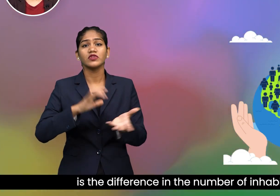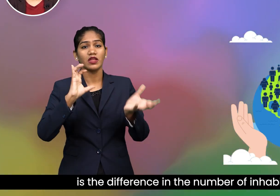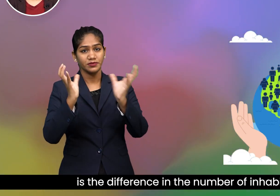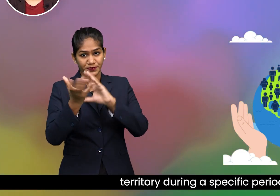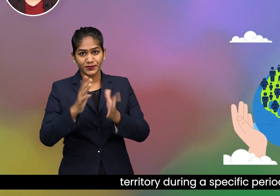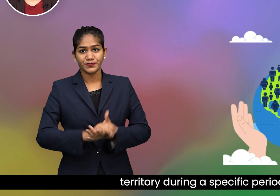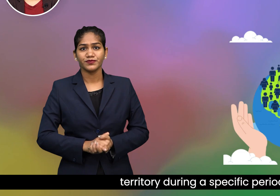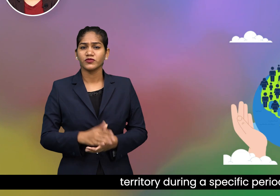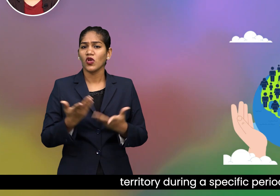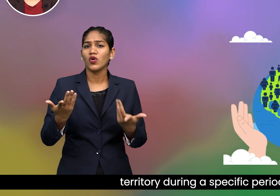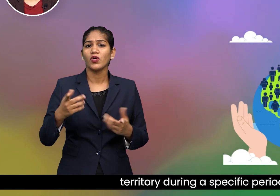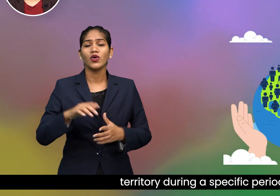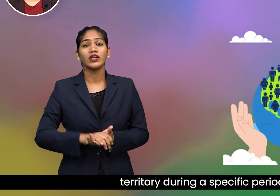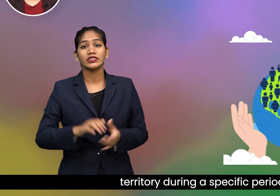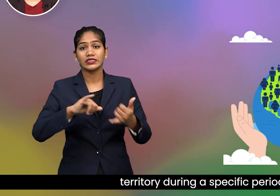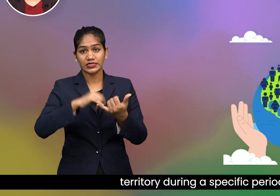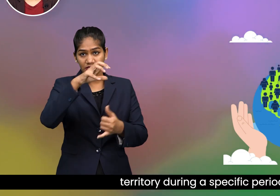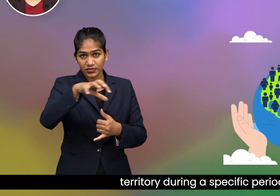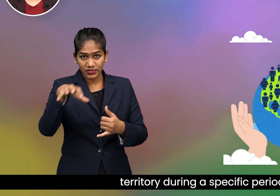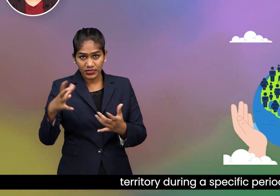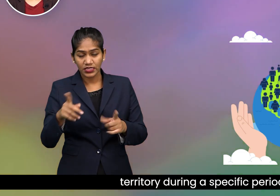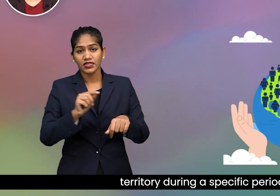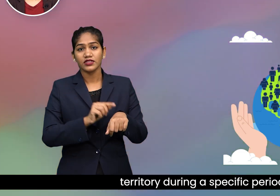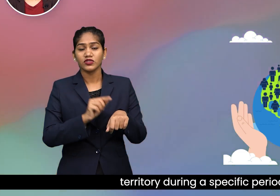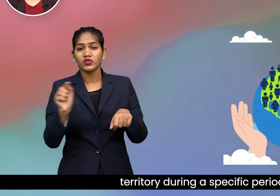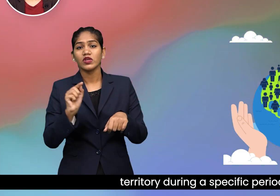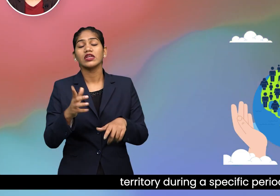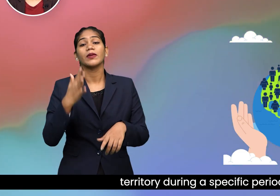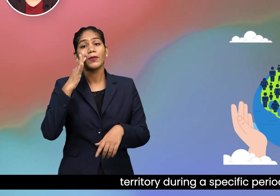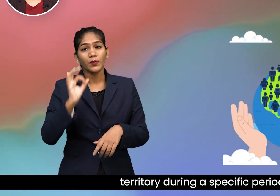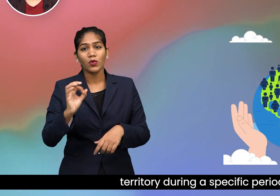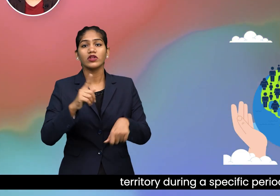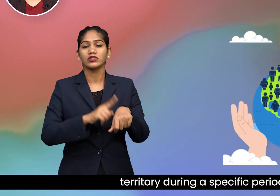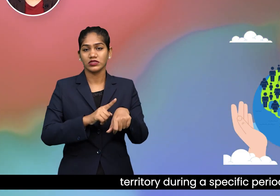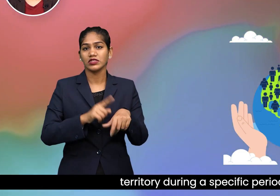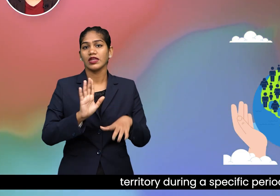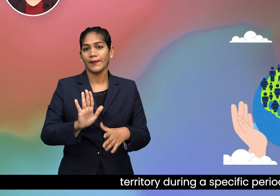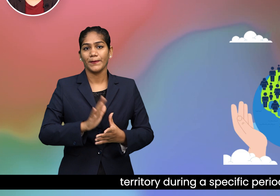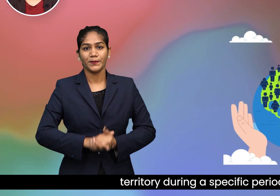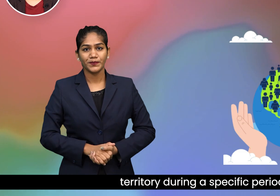country or territory during a specific period.